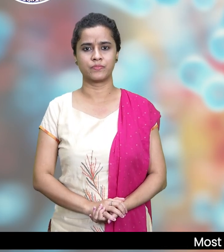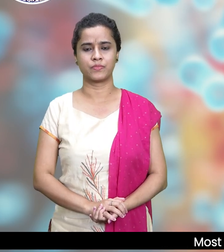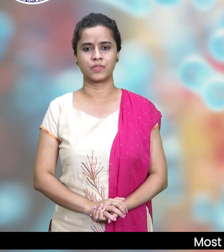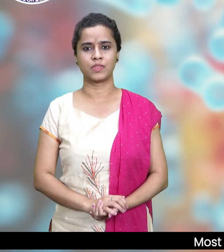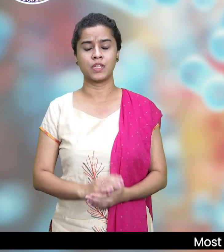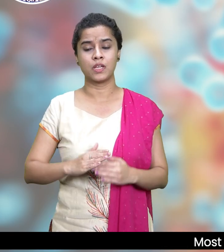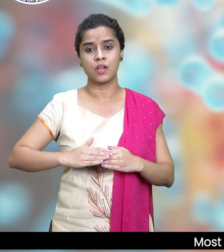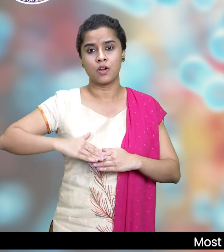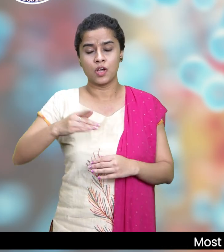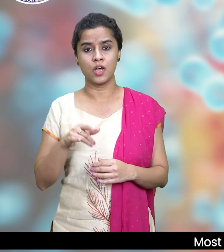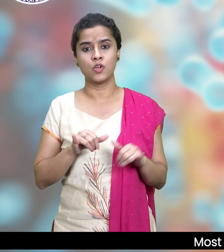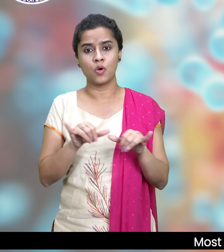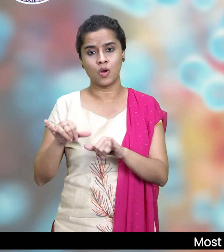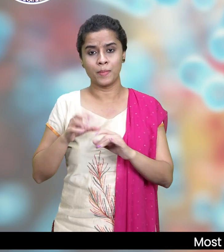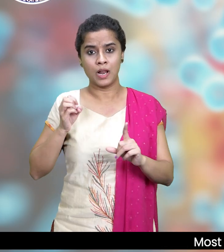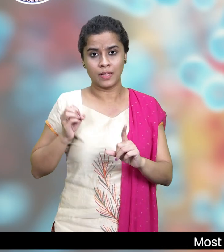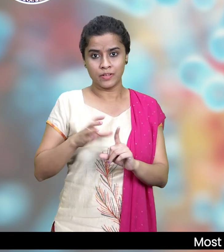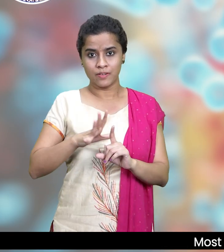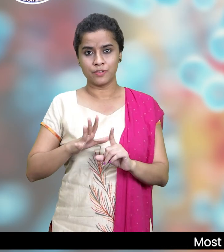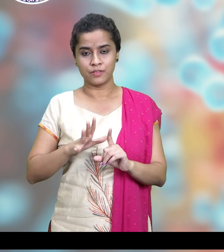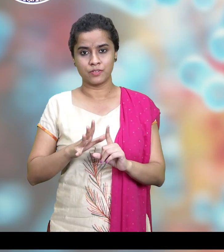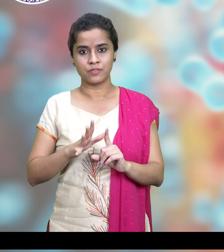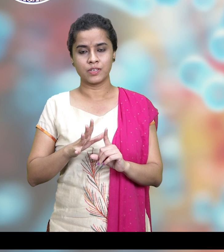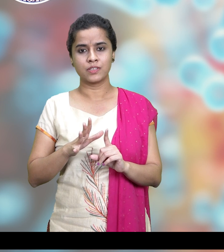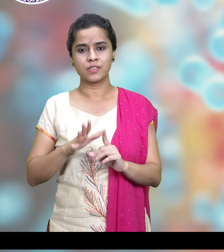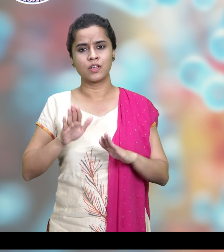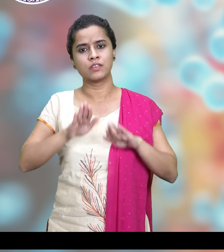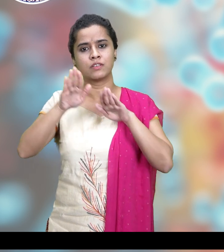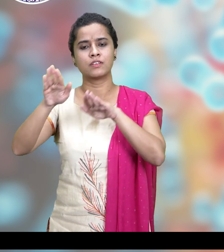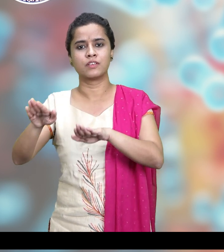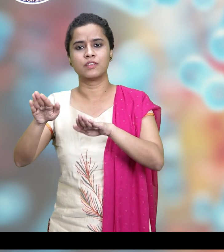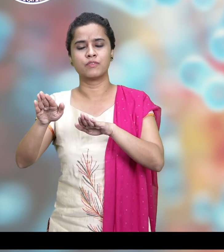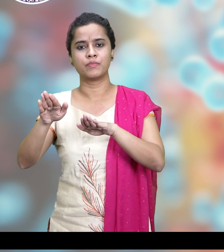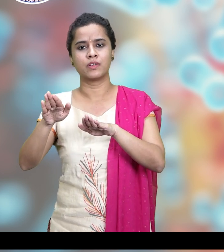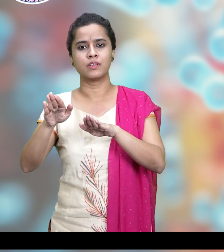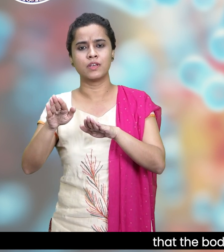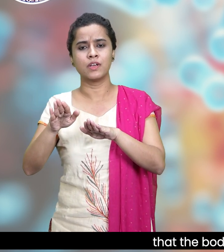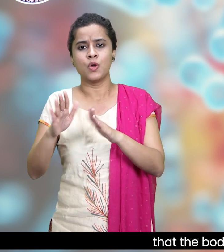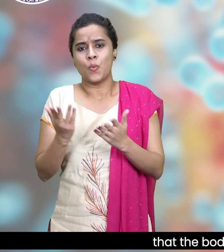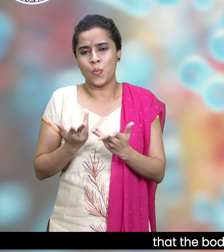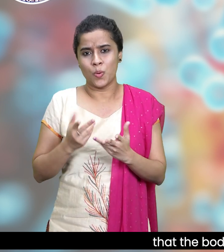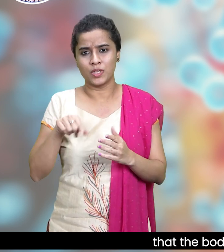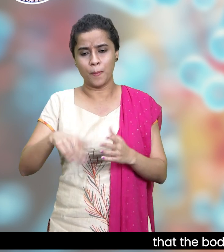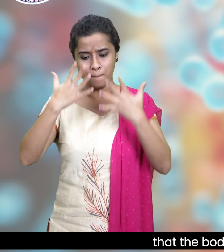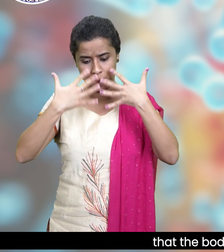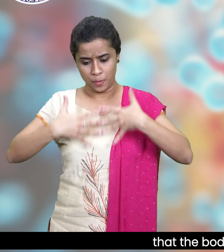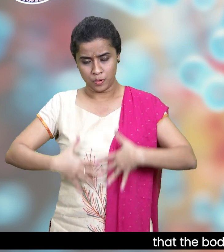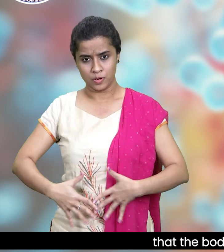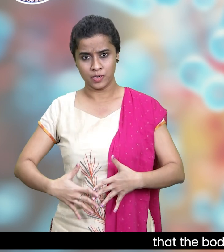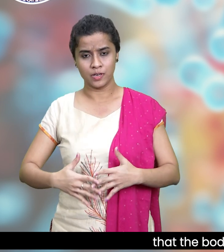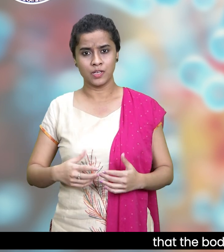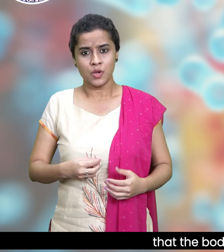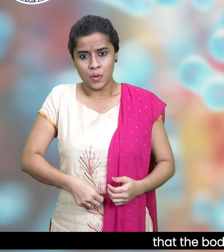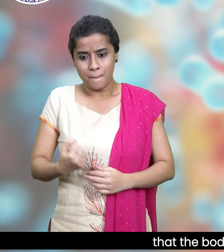Most of these common effects depend on the fact that the body's